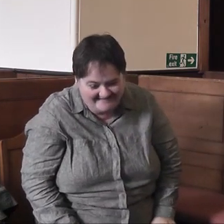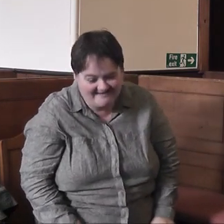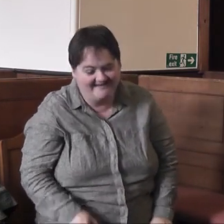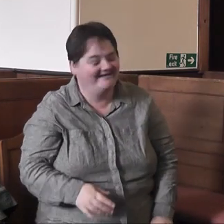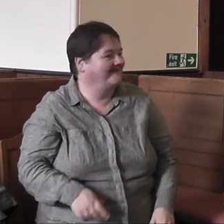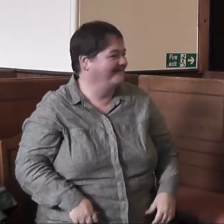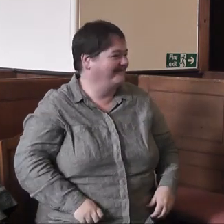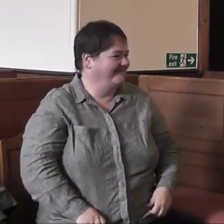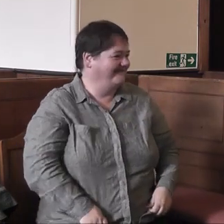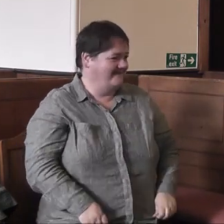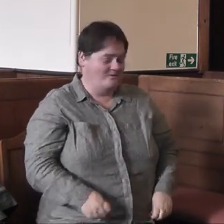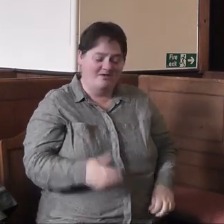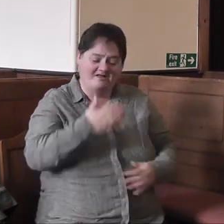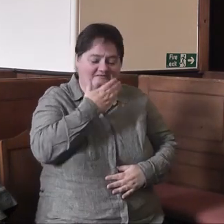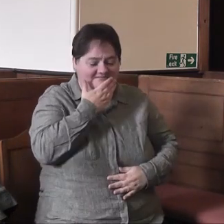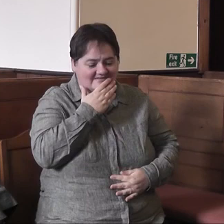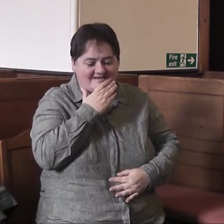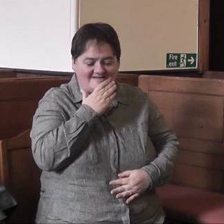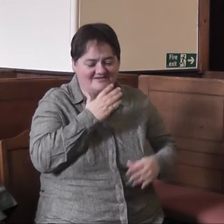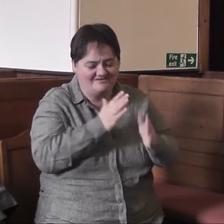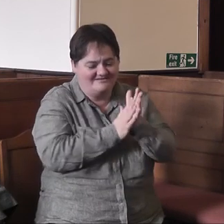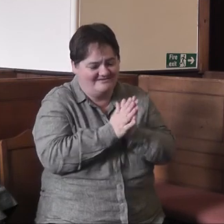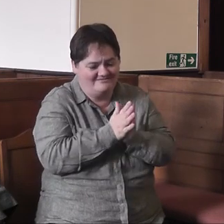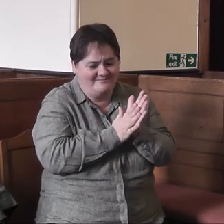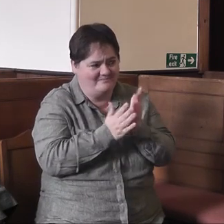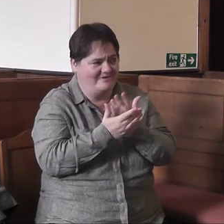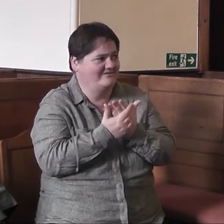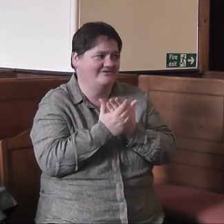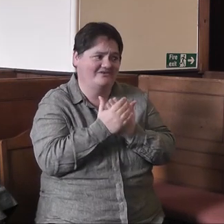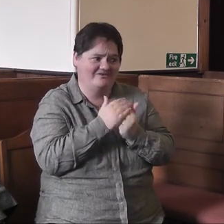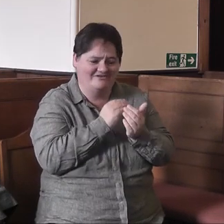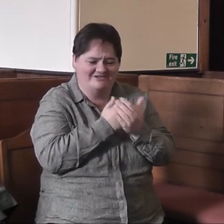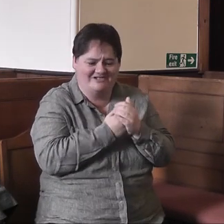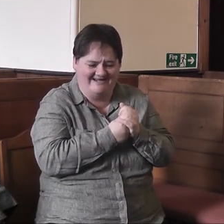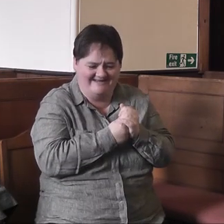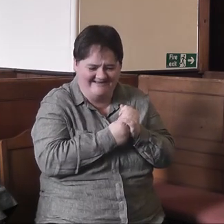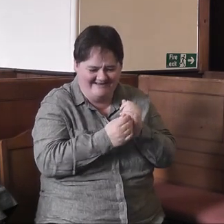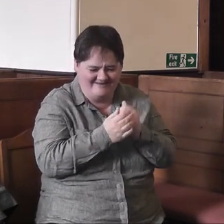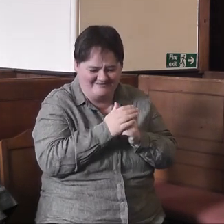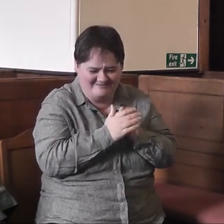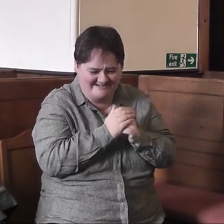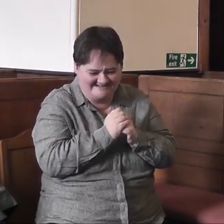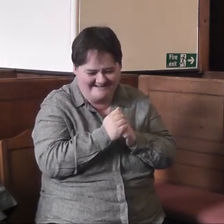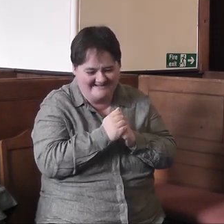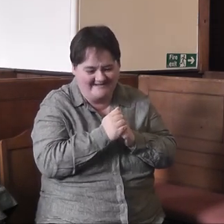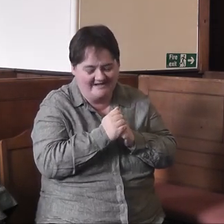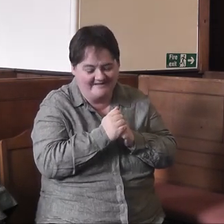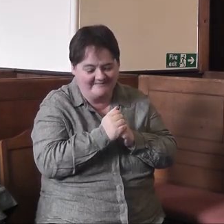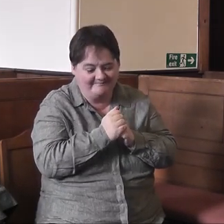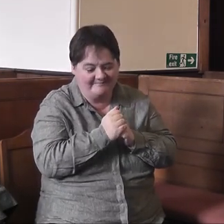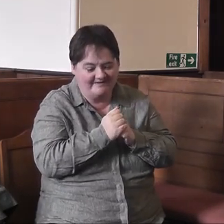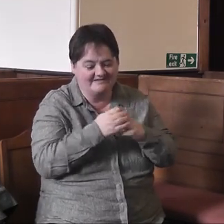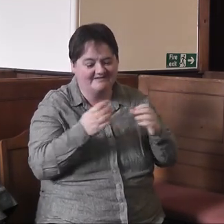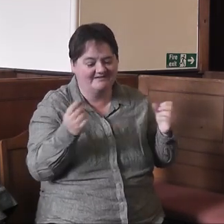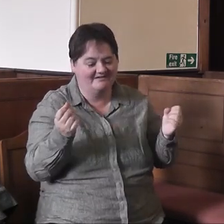I'm just watching you all the time. Well, you can correct me on my theology. No, not at all. Well, there's a lot of thinking going